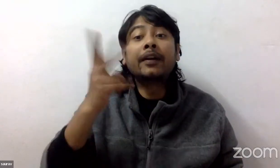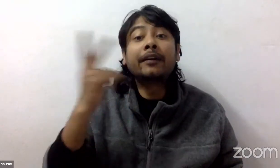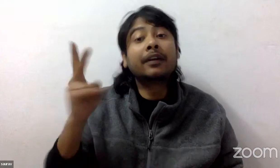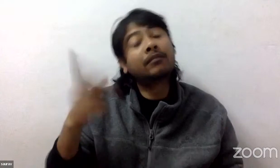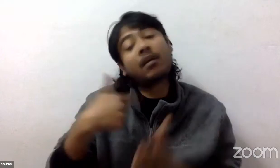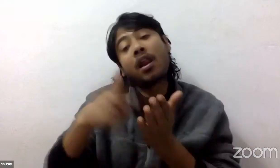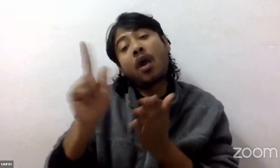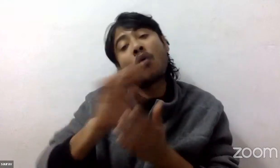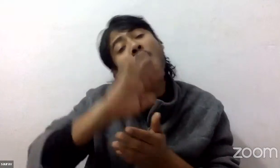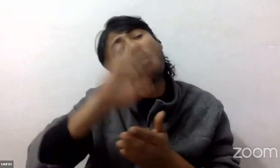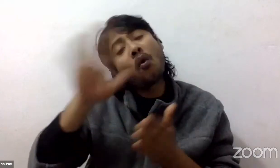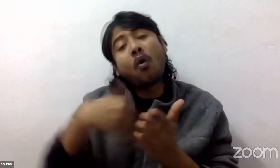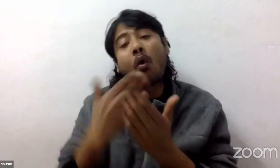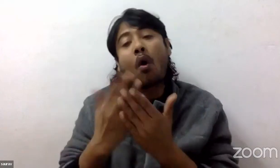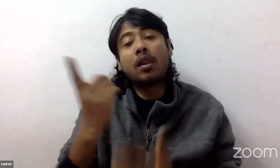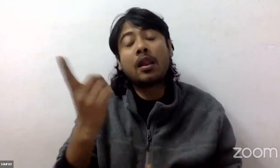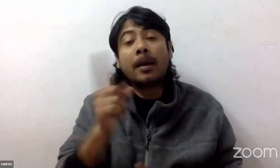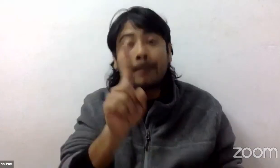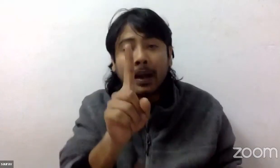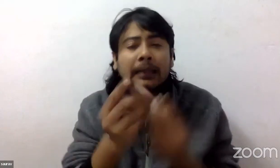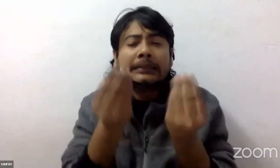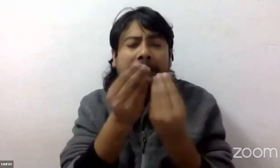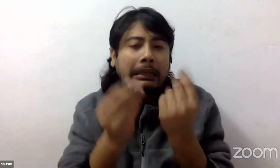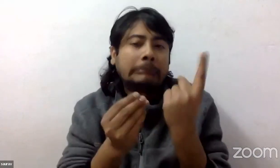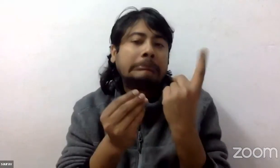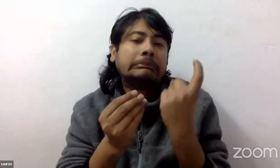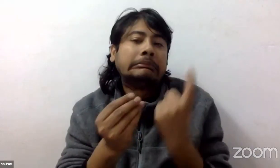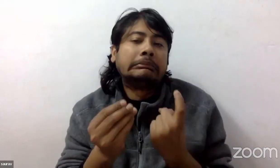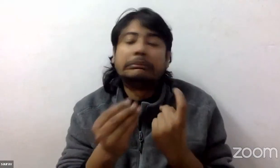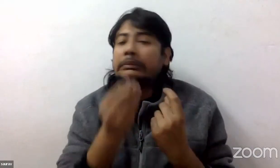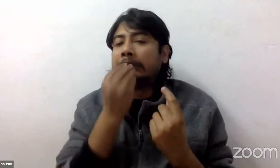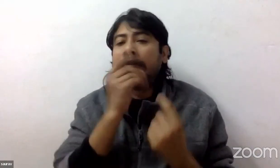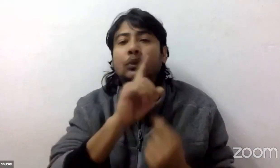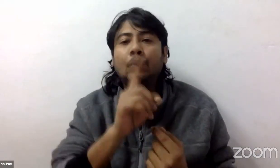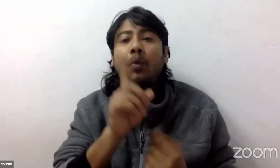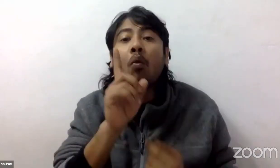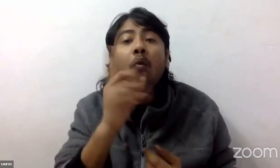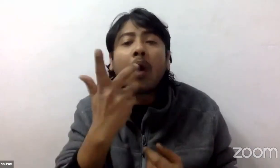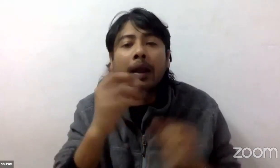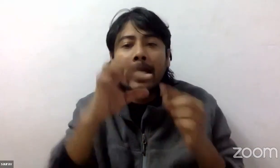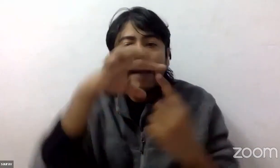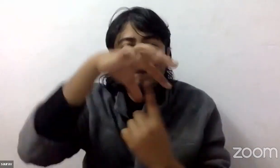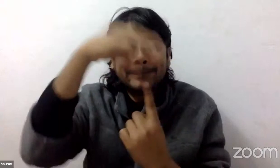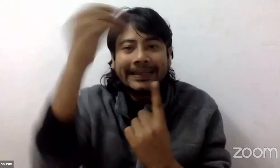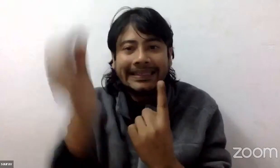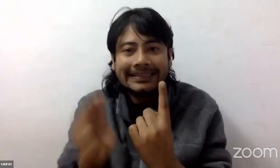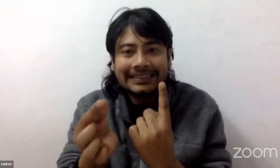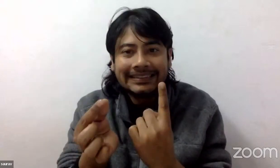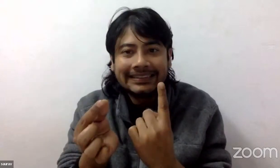exception with few of them. Like we cannot eat beans, peas,